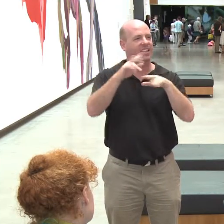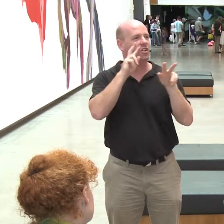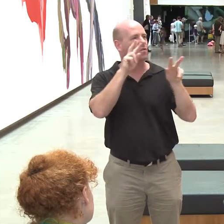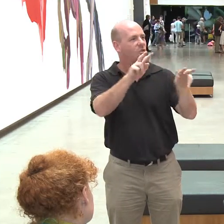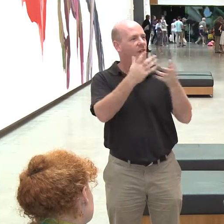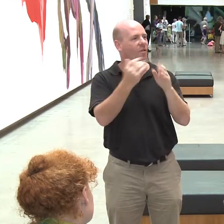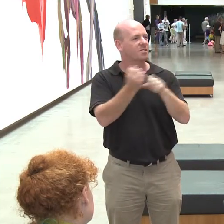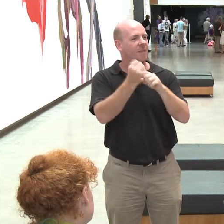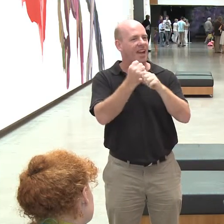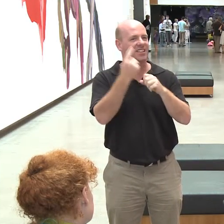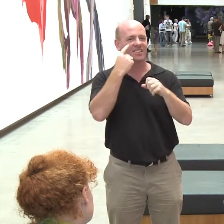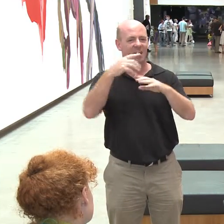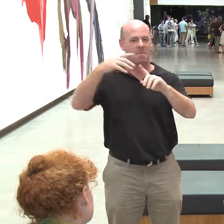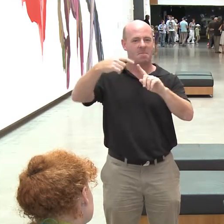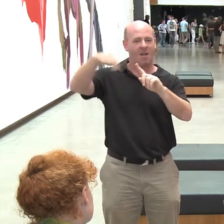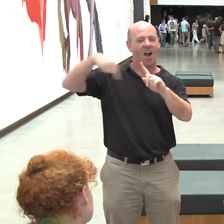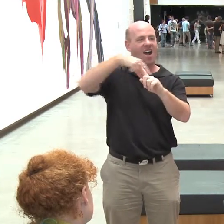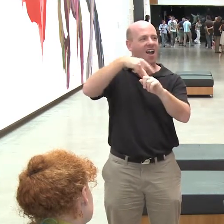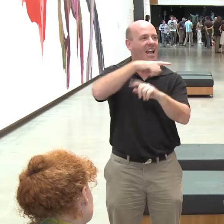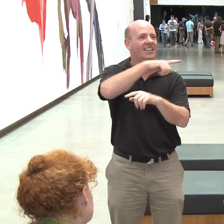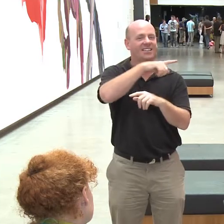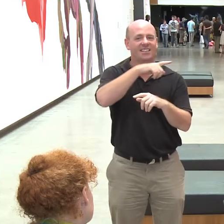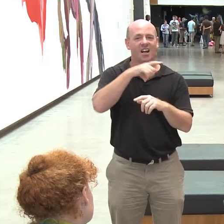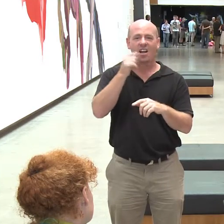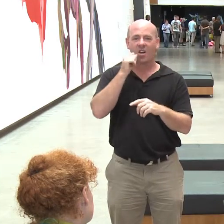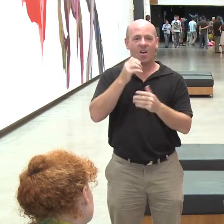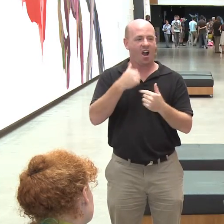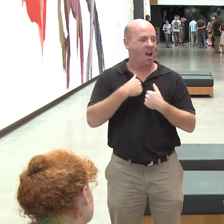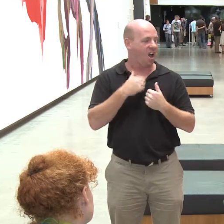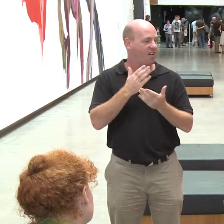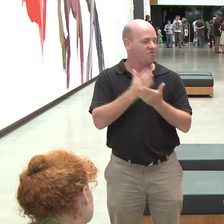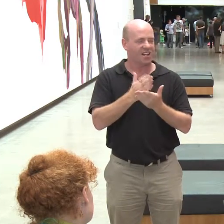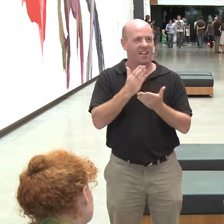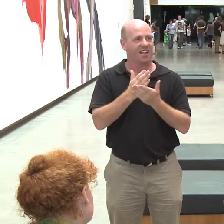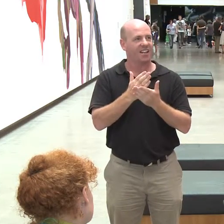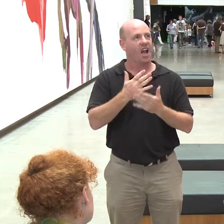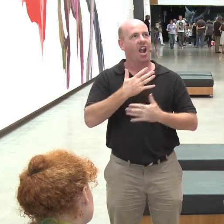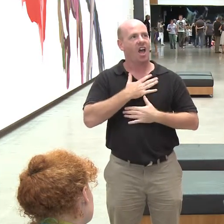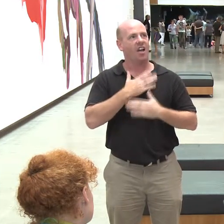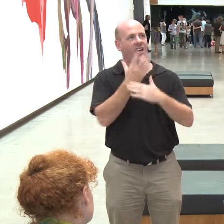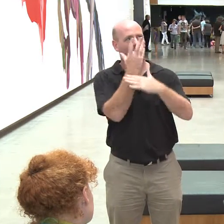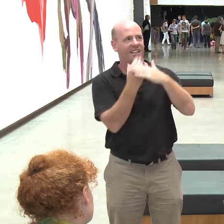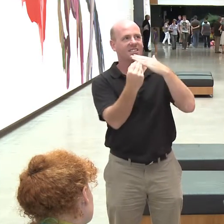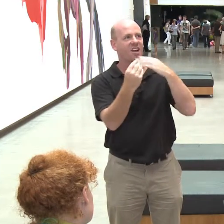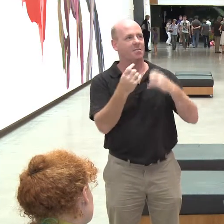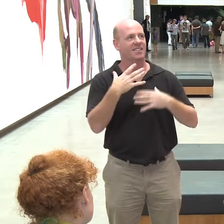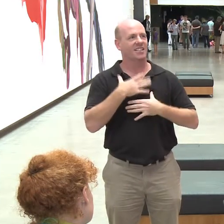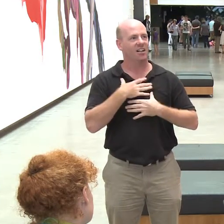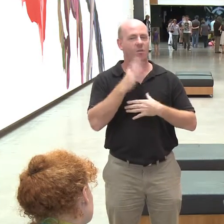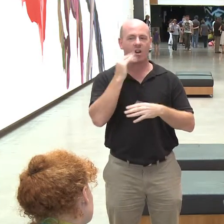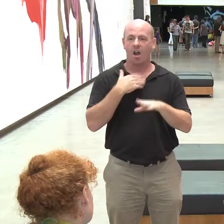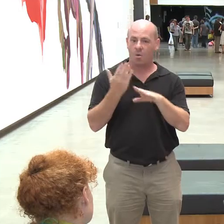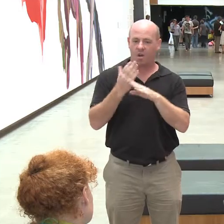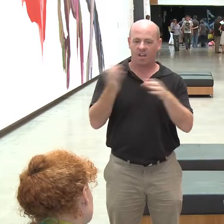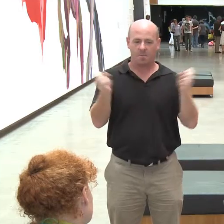work and everything. And I know I really, you know, like being inside it too, when I was actually working on it,